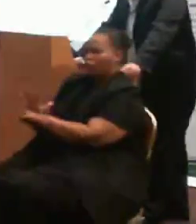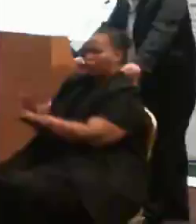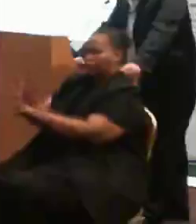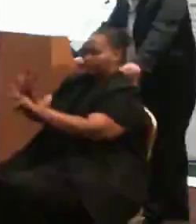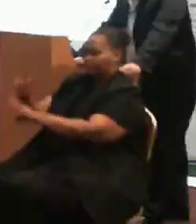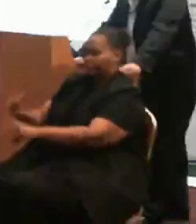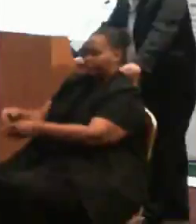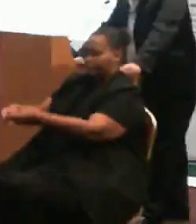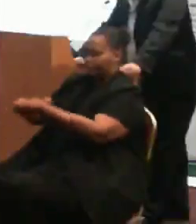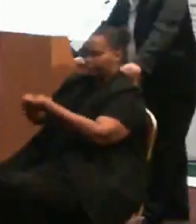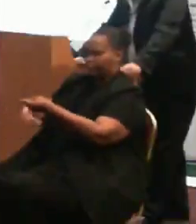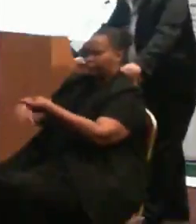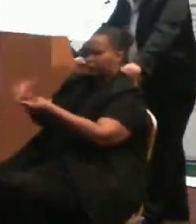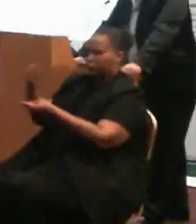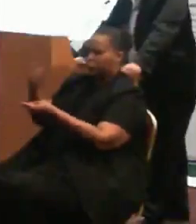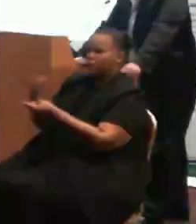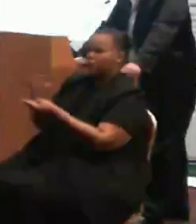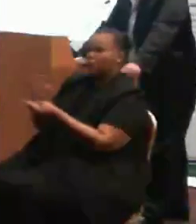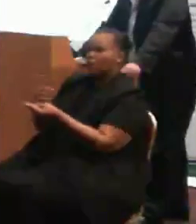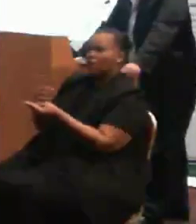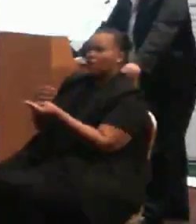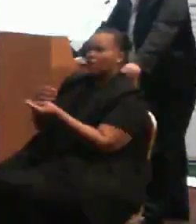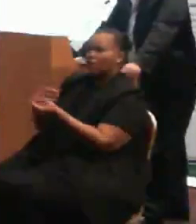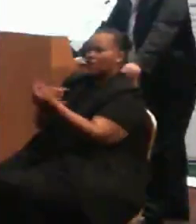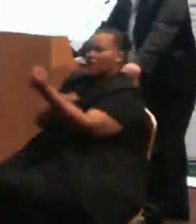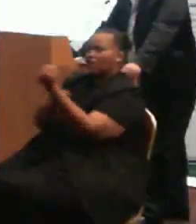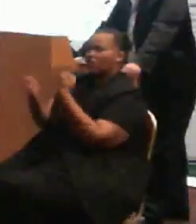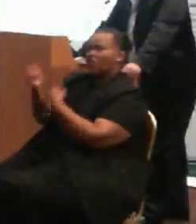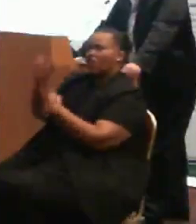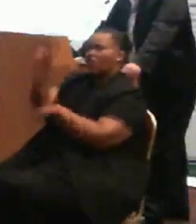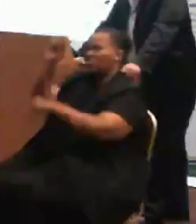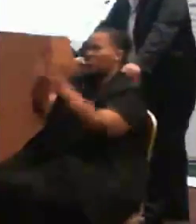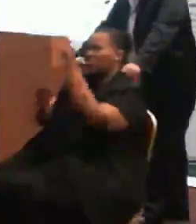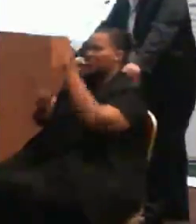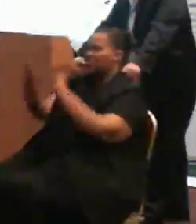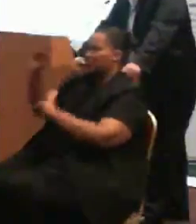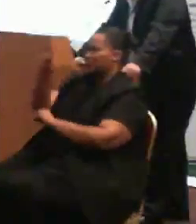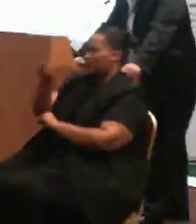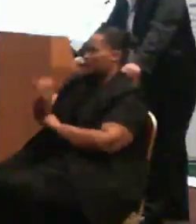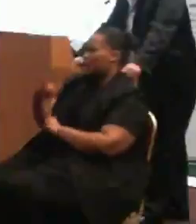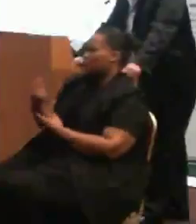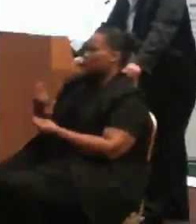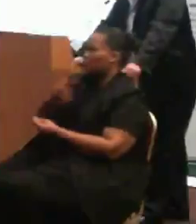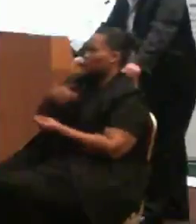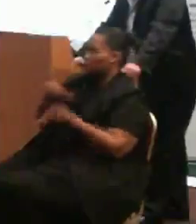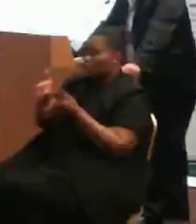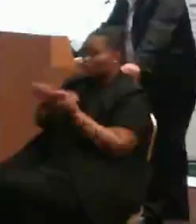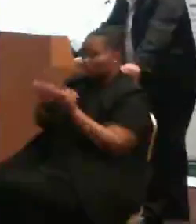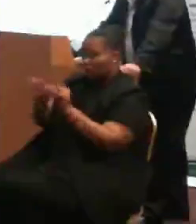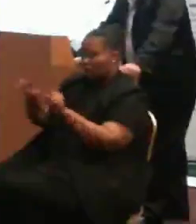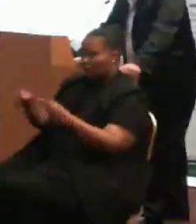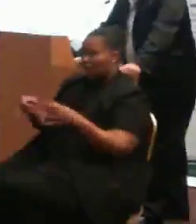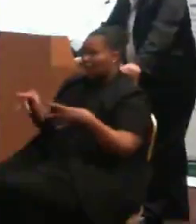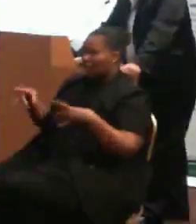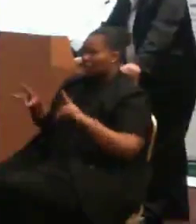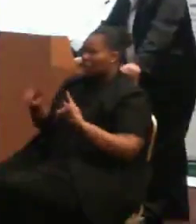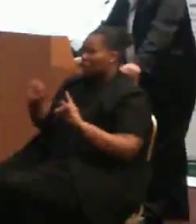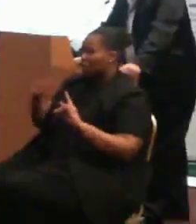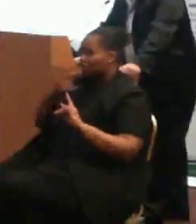fundamental restructure, because we cannot carry on like this. By your own admission, we cannot carry on. Your chairman's admission, we